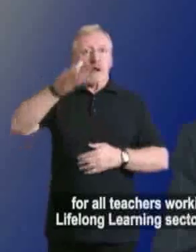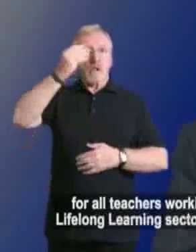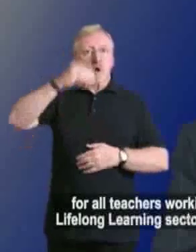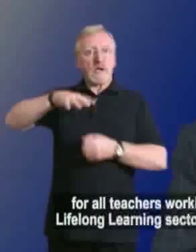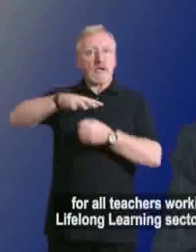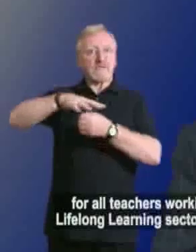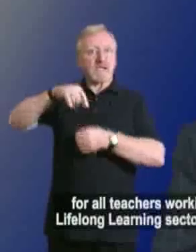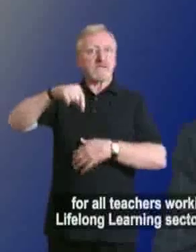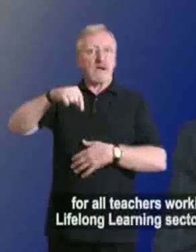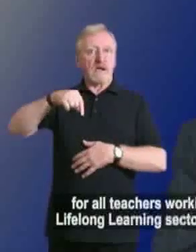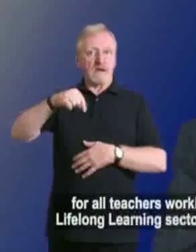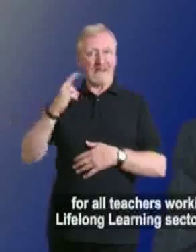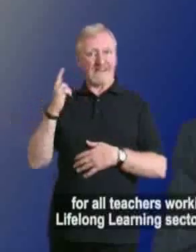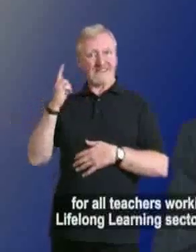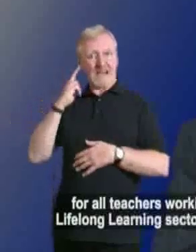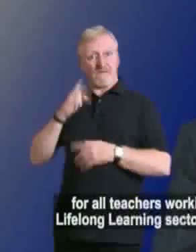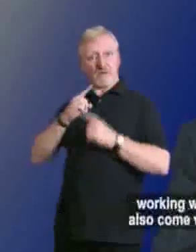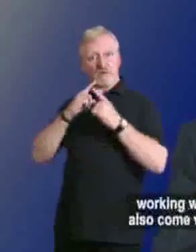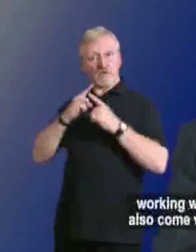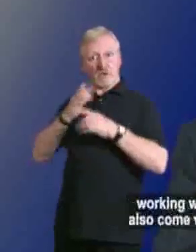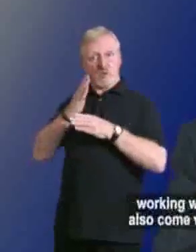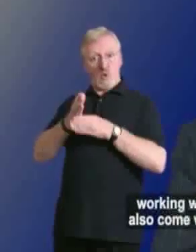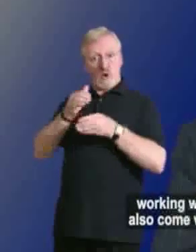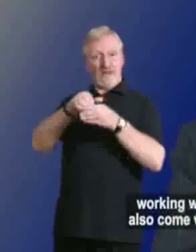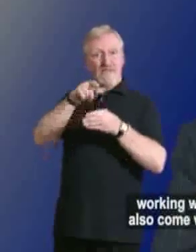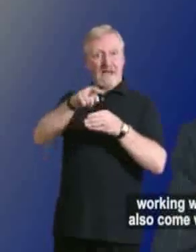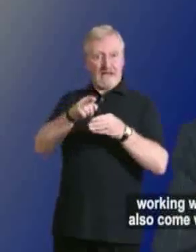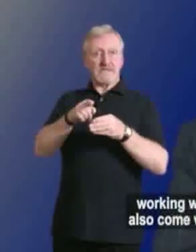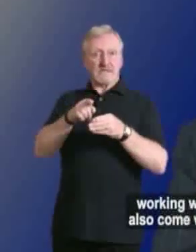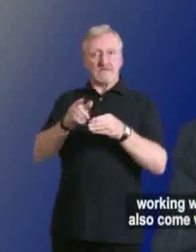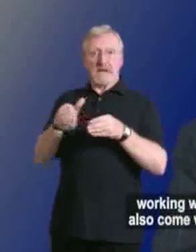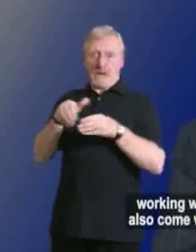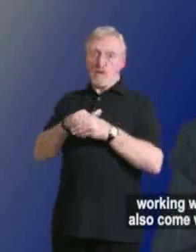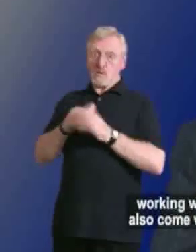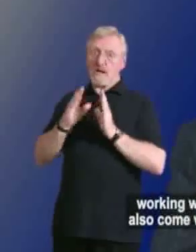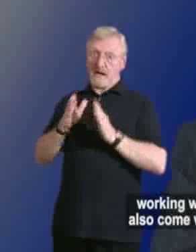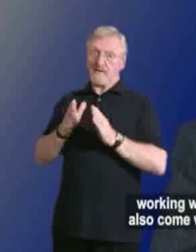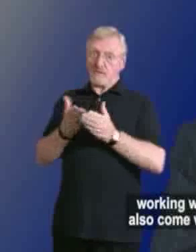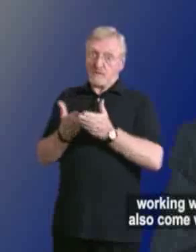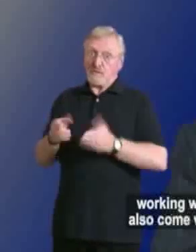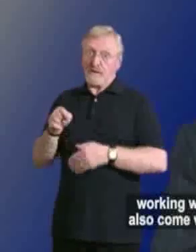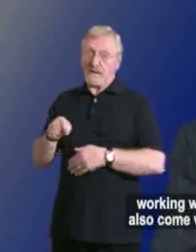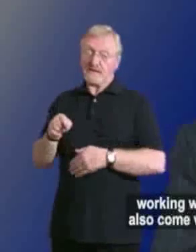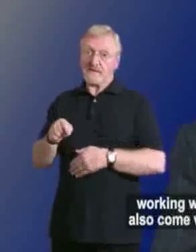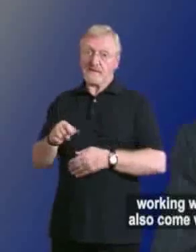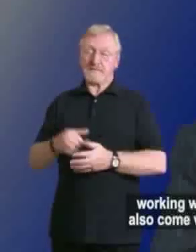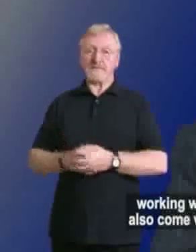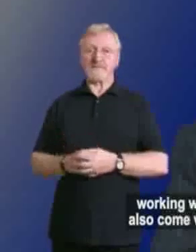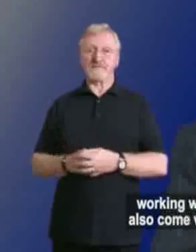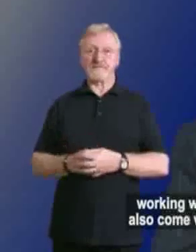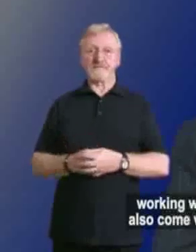of course, deaf tutors working within the sector also come within that scope.